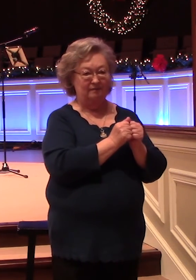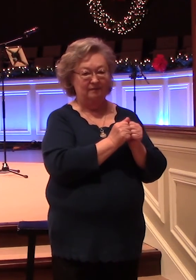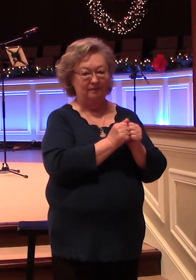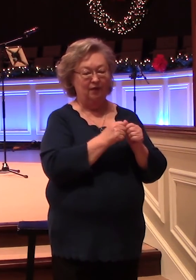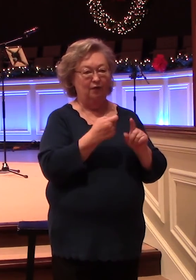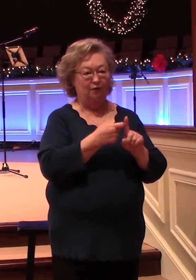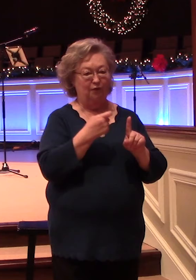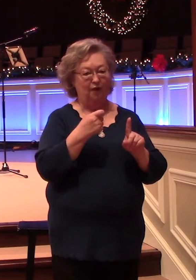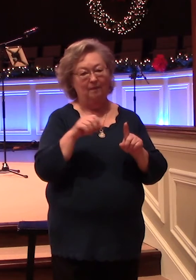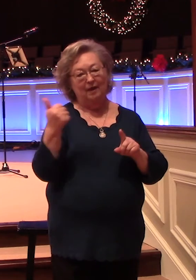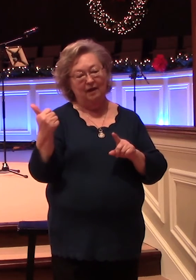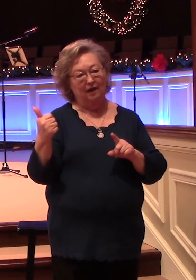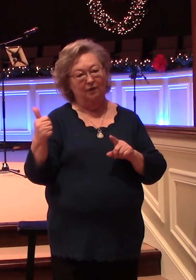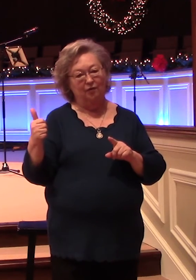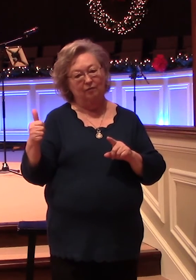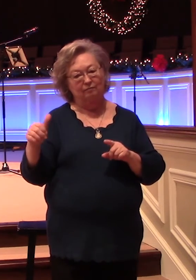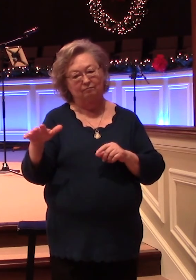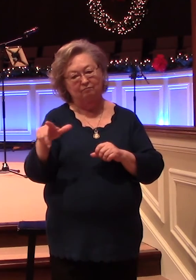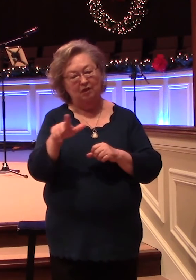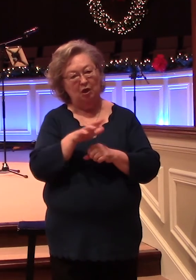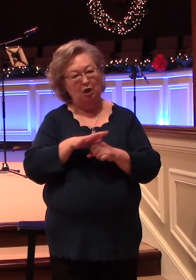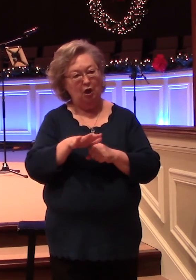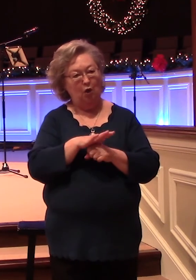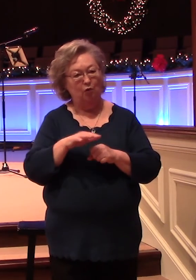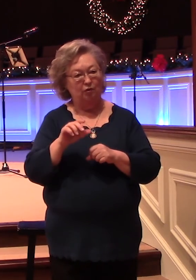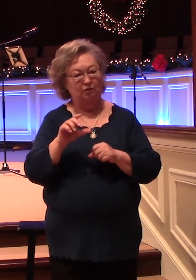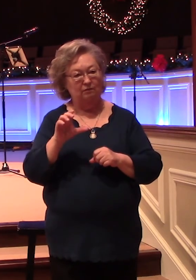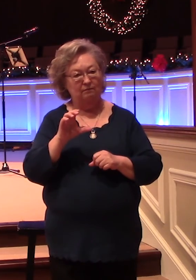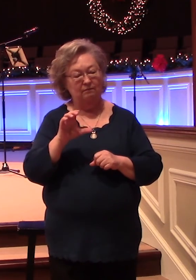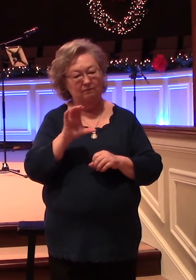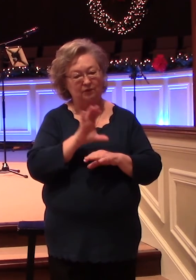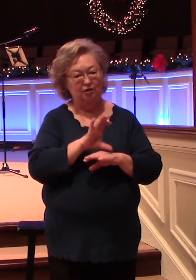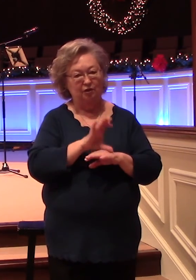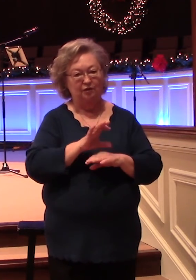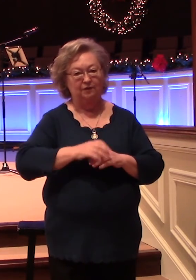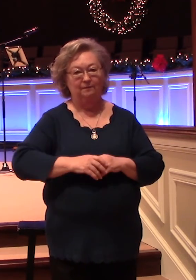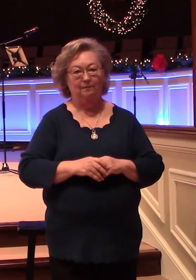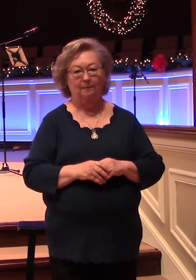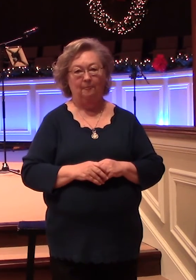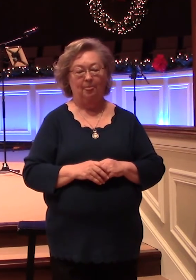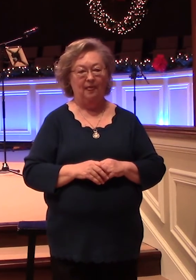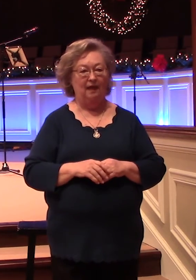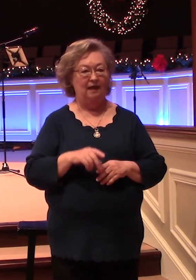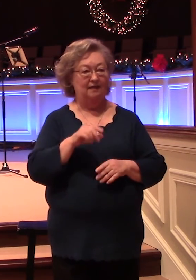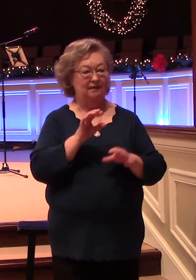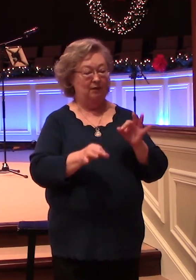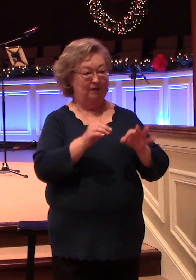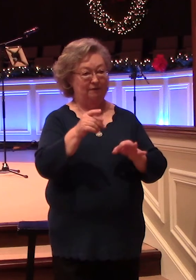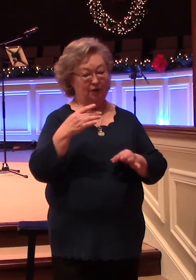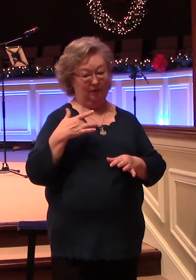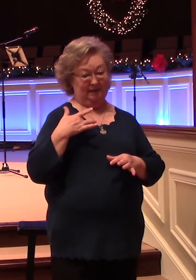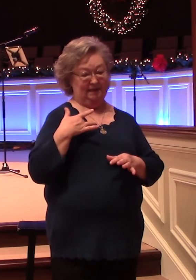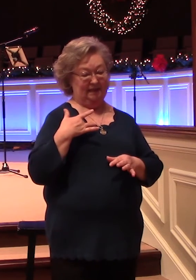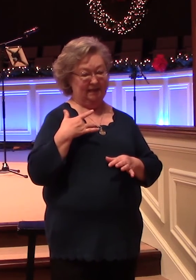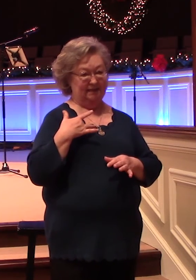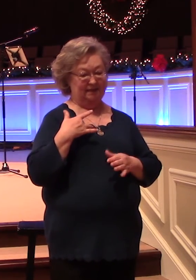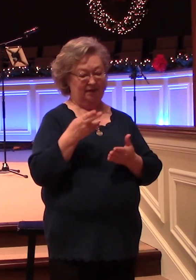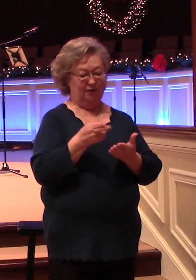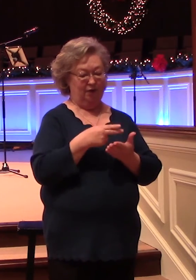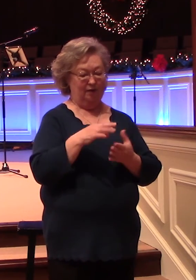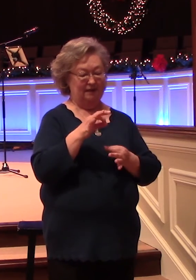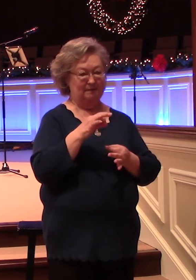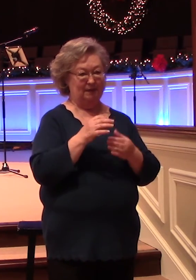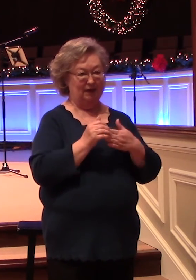this place and serve Jesus together. So, church, if you sense the Holy Spirit leading this family to be a part of our life together, would you say